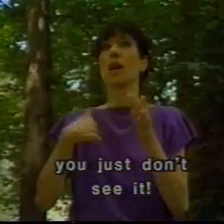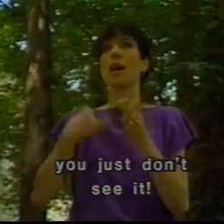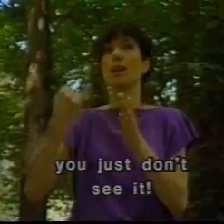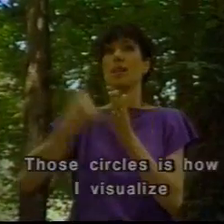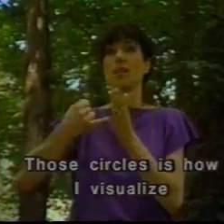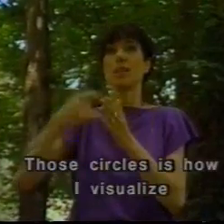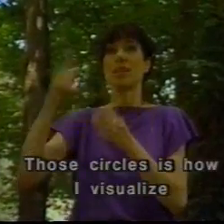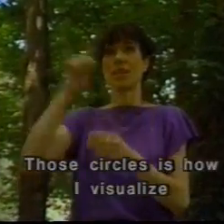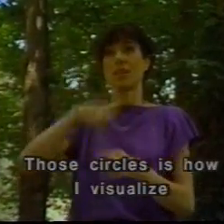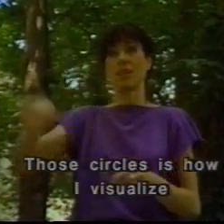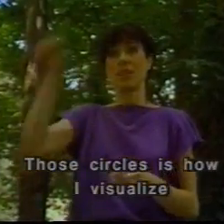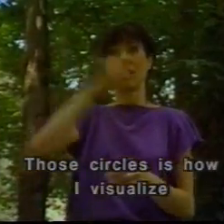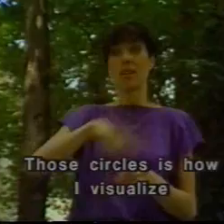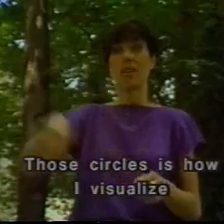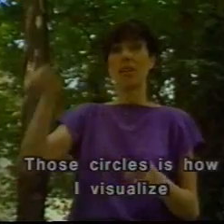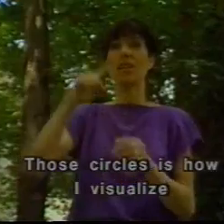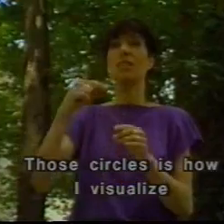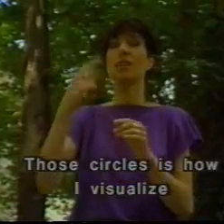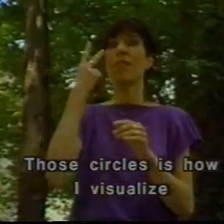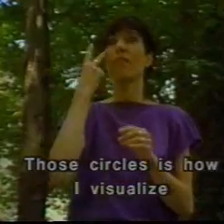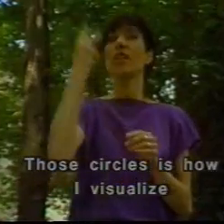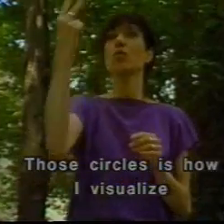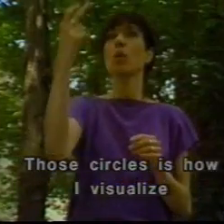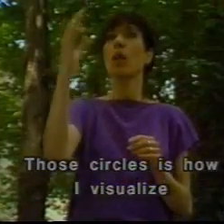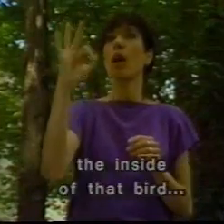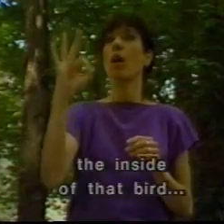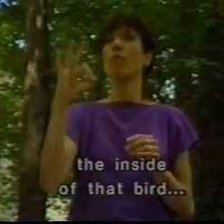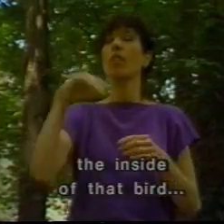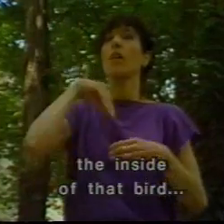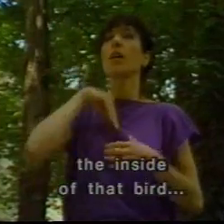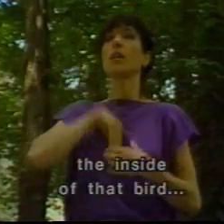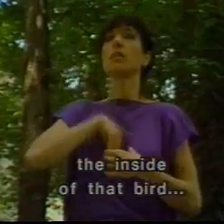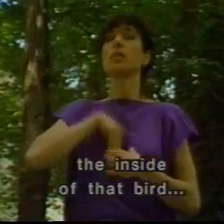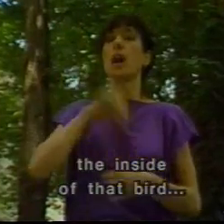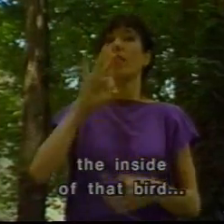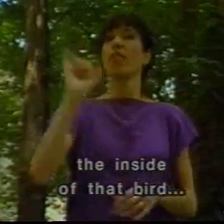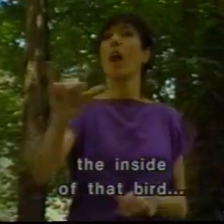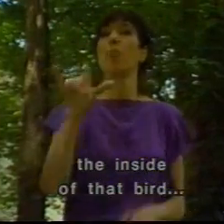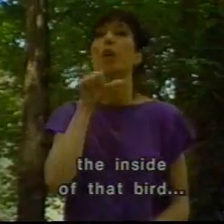Those circles is how I visualize the inside of that bird.